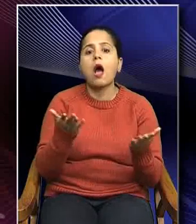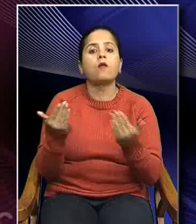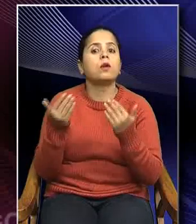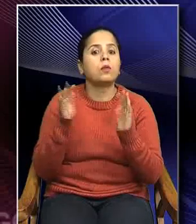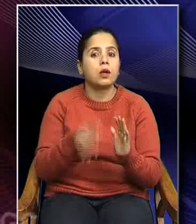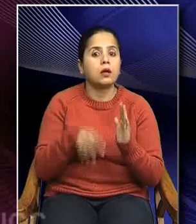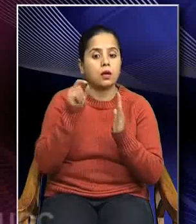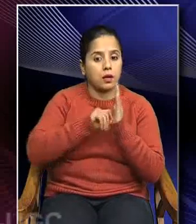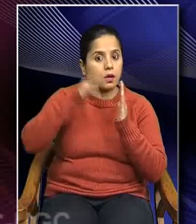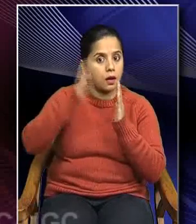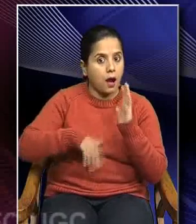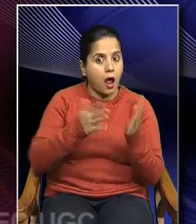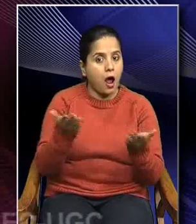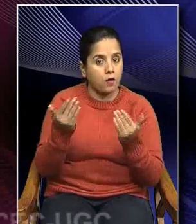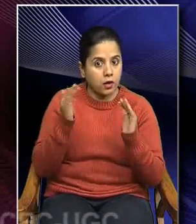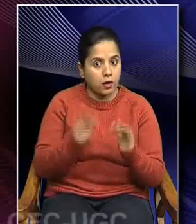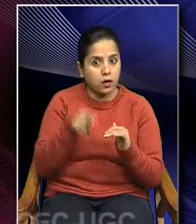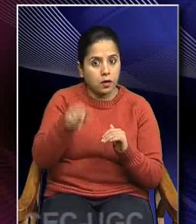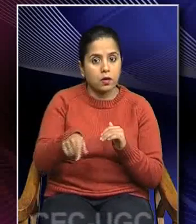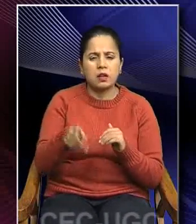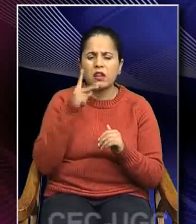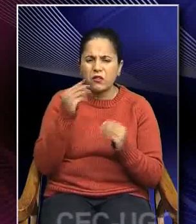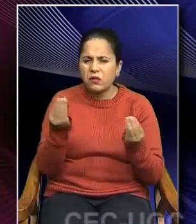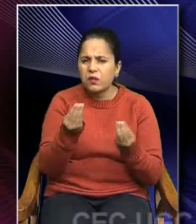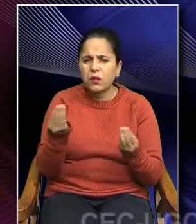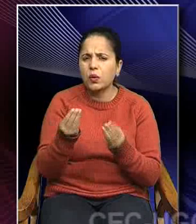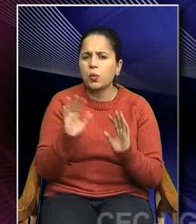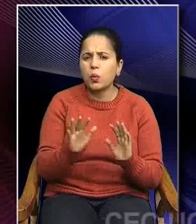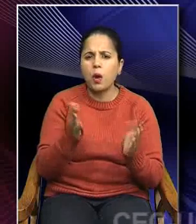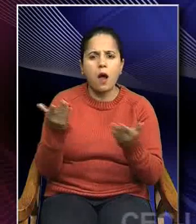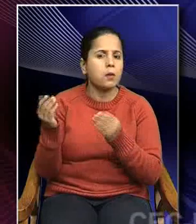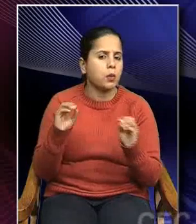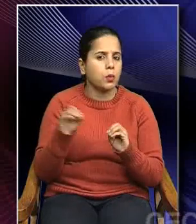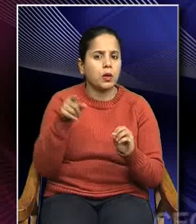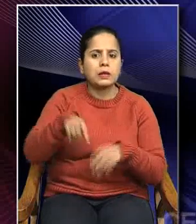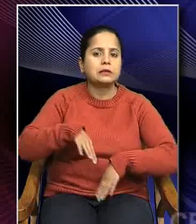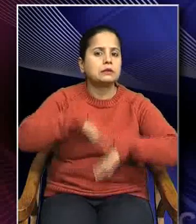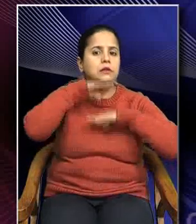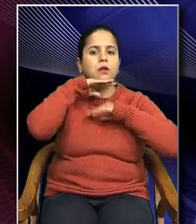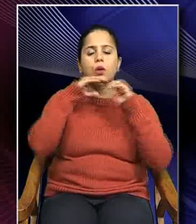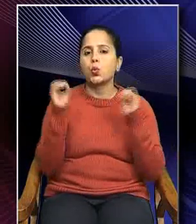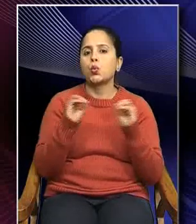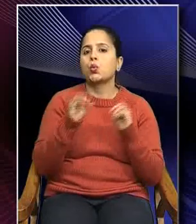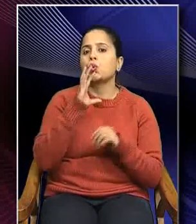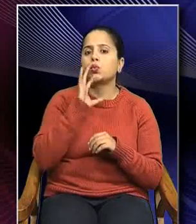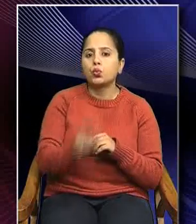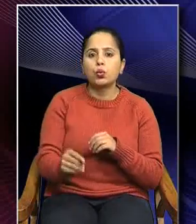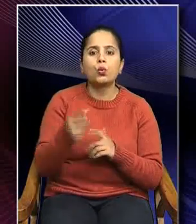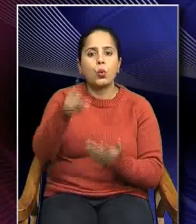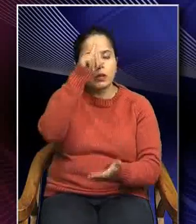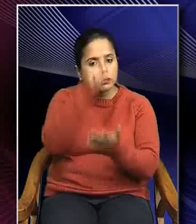written scripts are very few, and they have not satisfactorily been